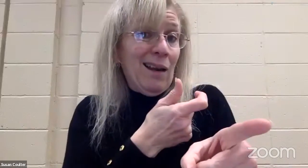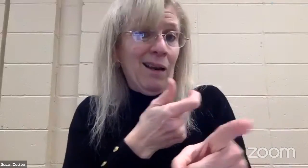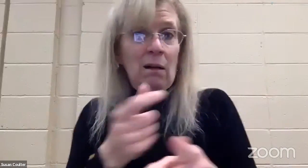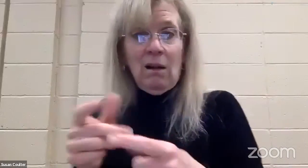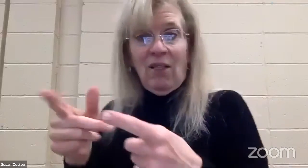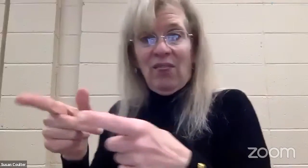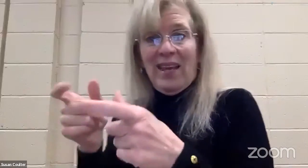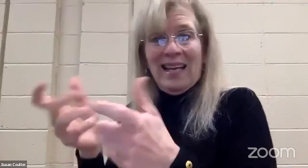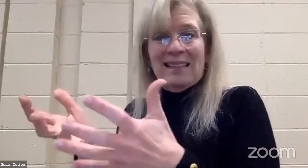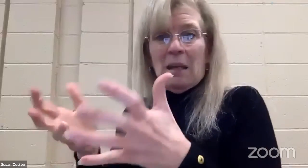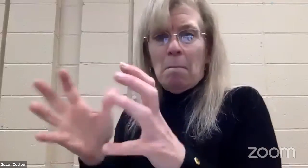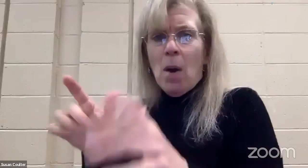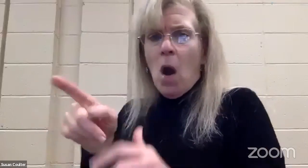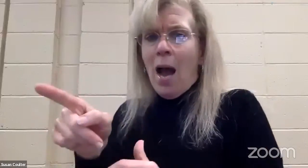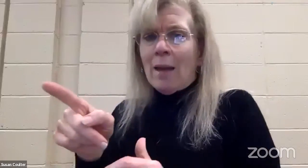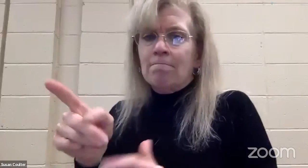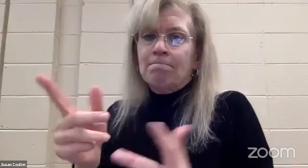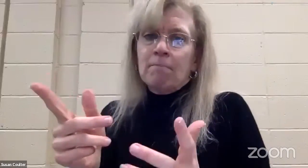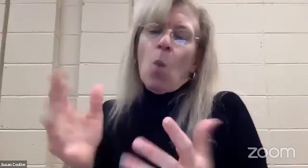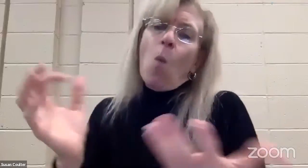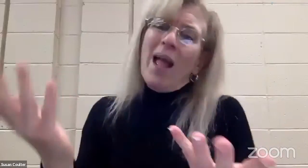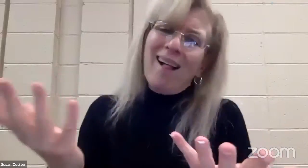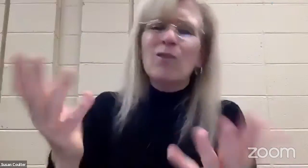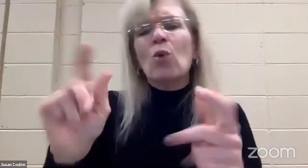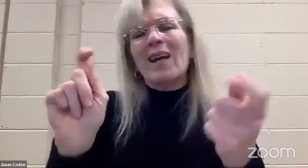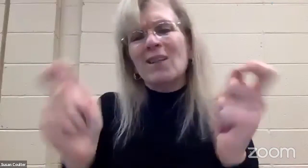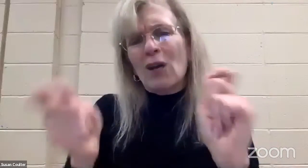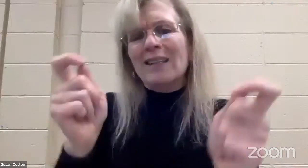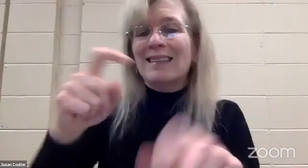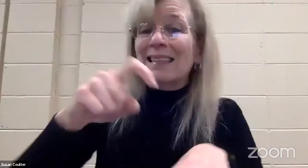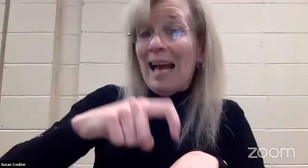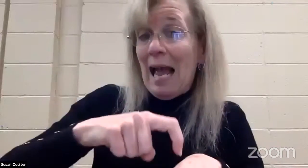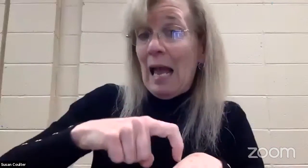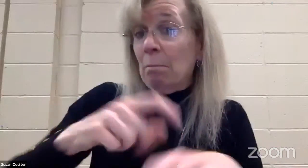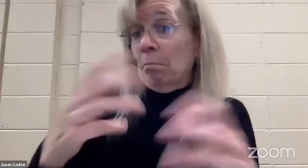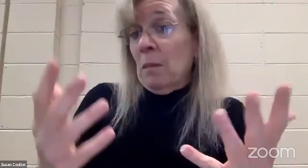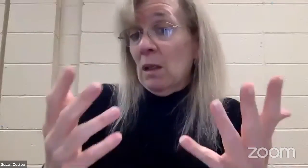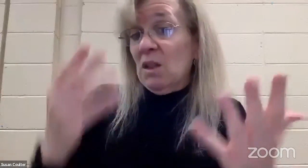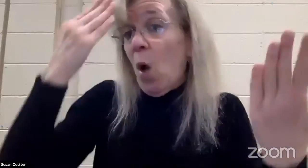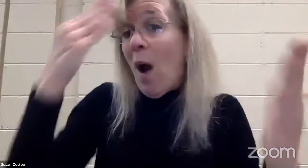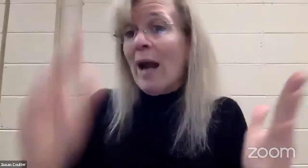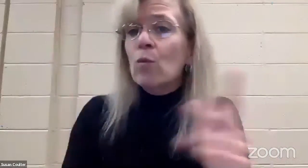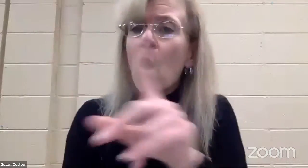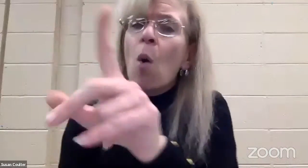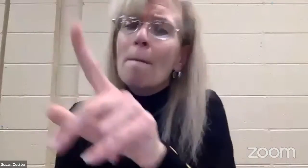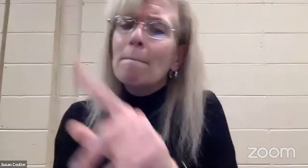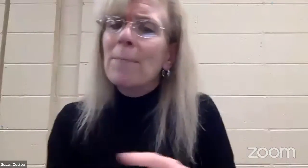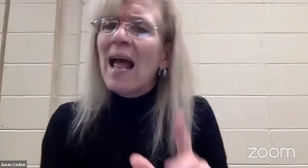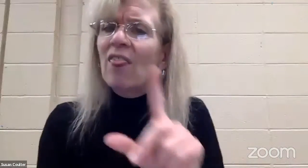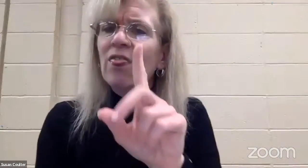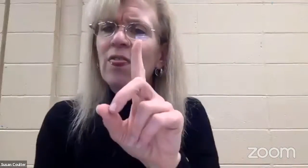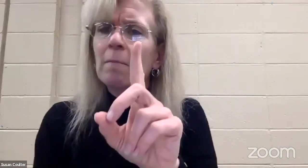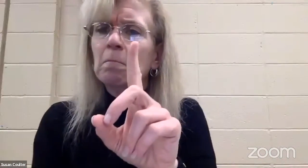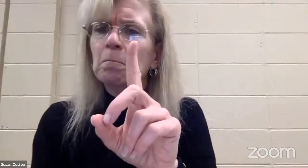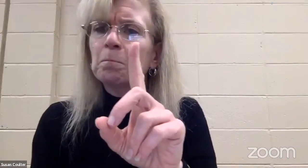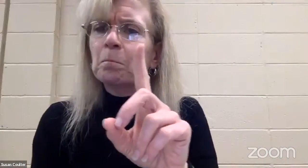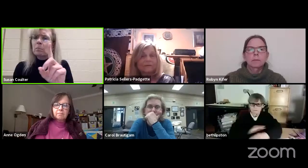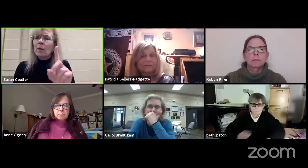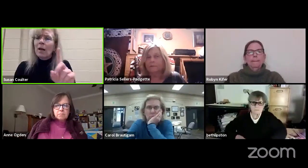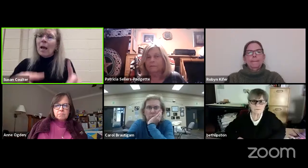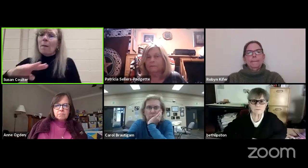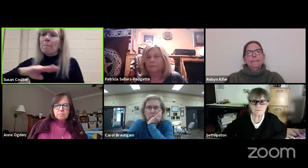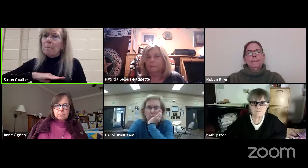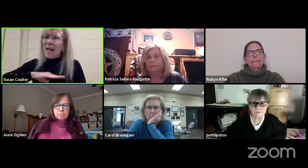bit. The Instant Pot, well, you can adjust the time. So I don't know, Beth,